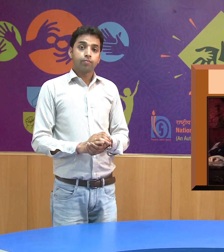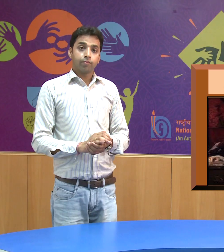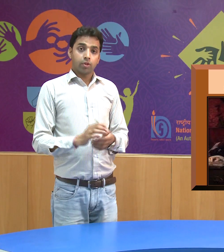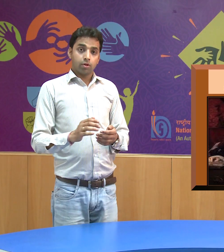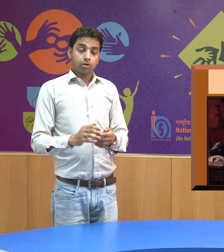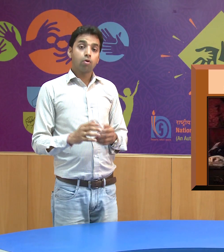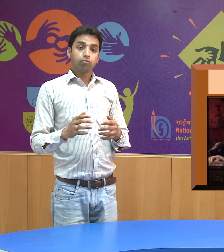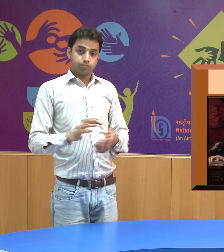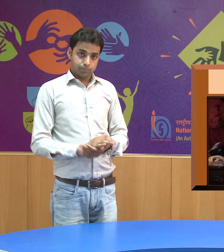Warren,